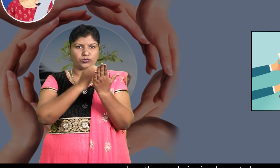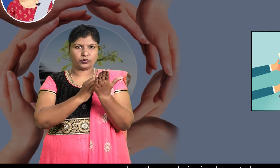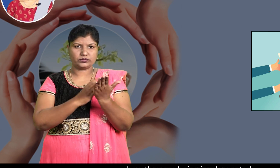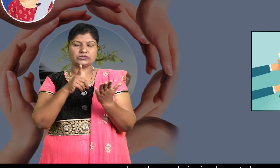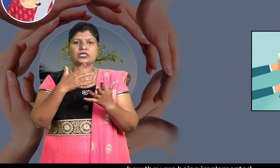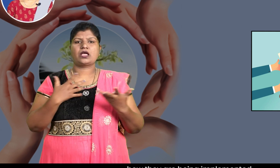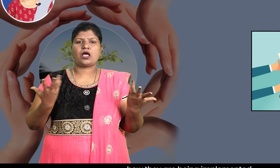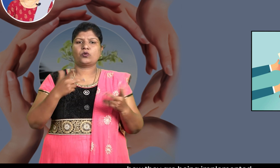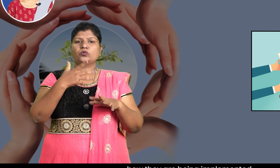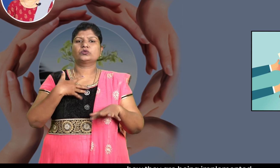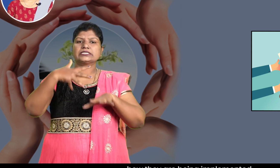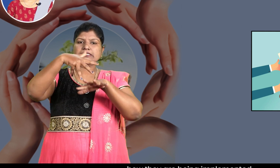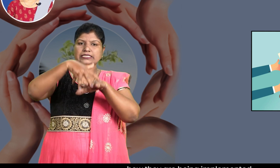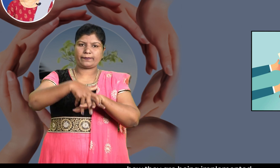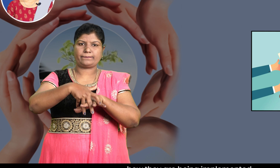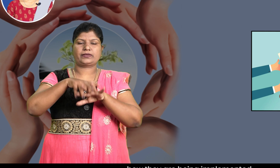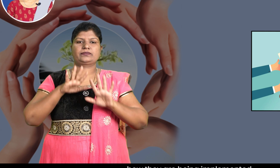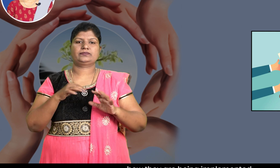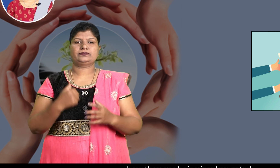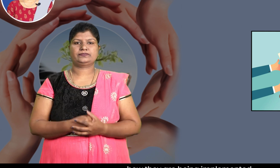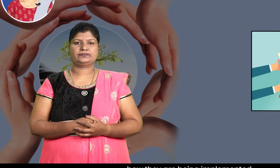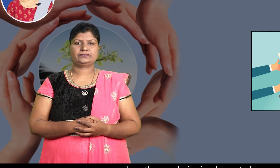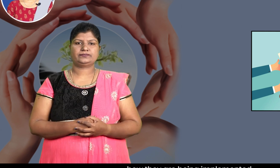being implemented.